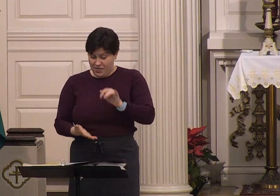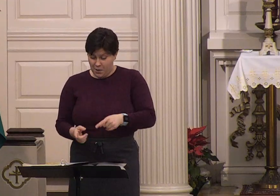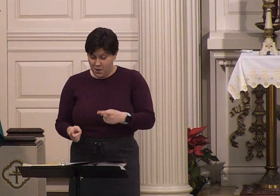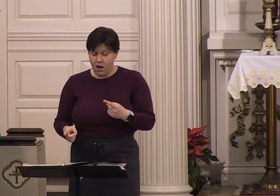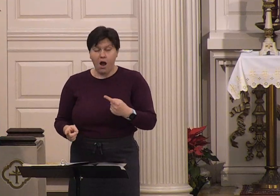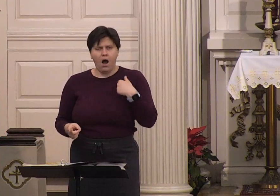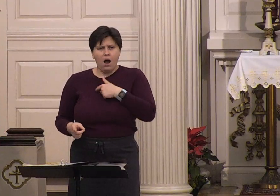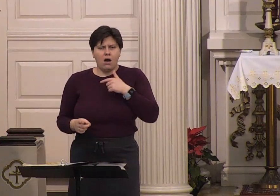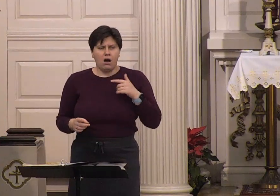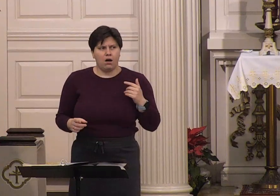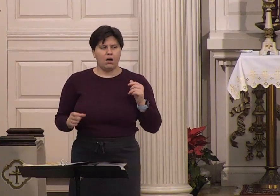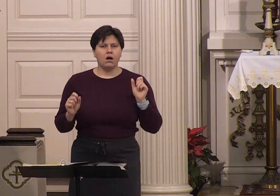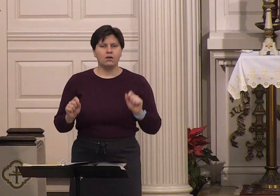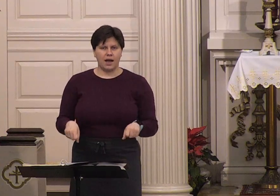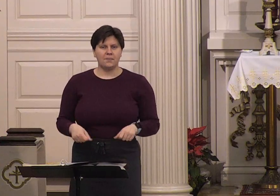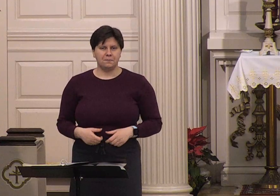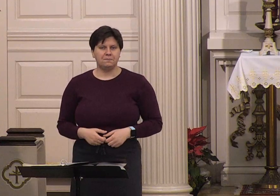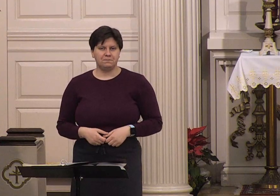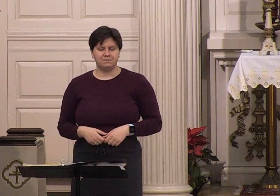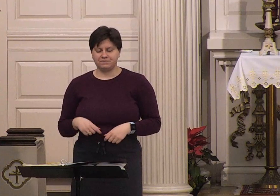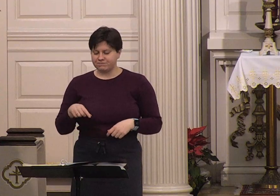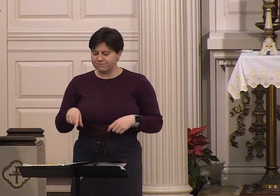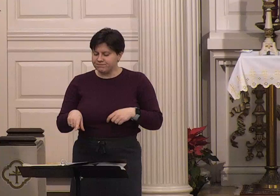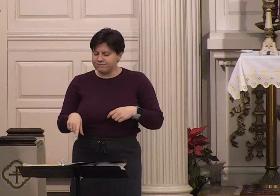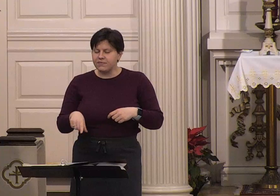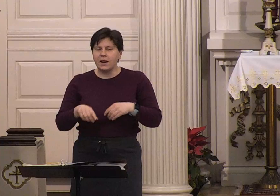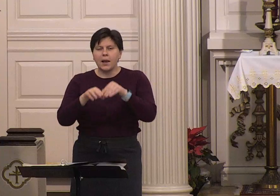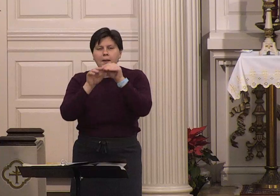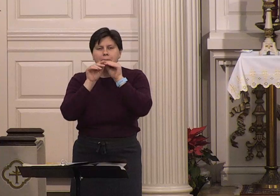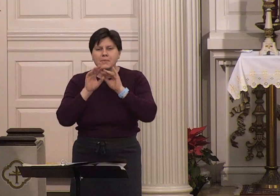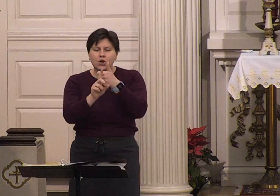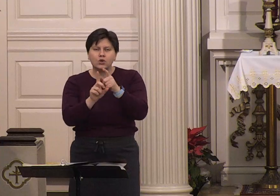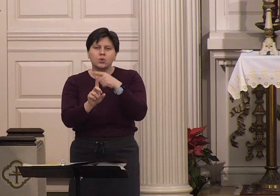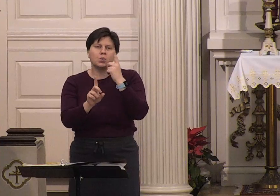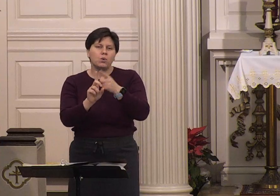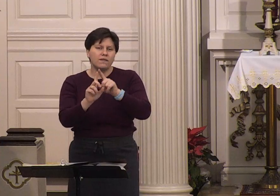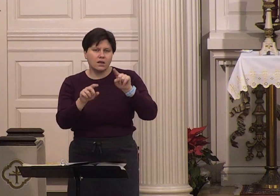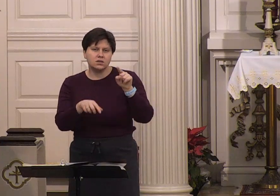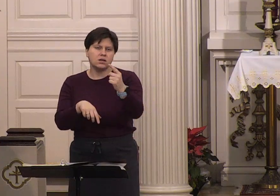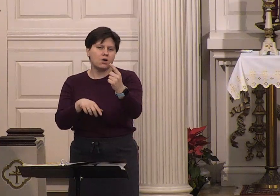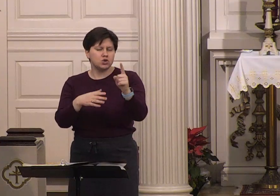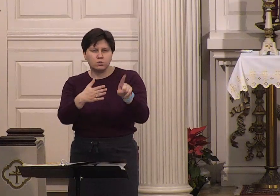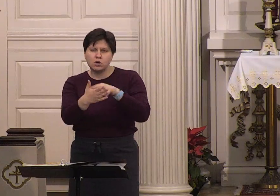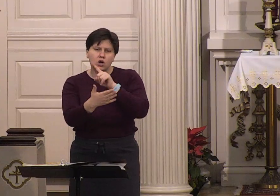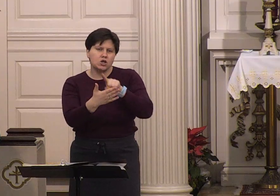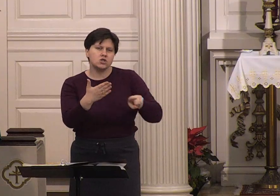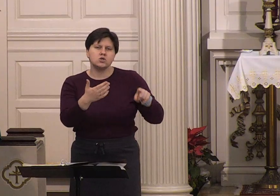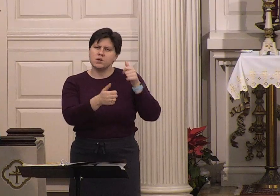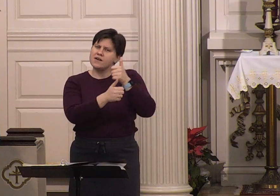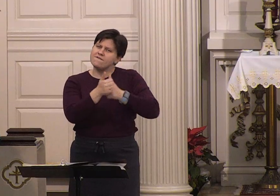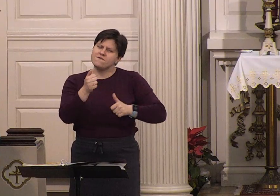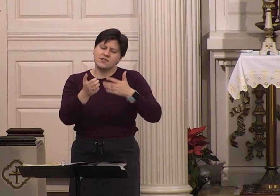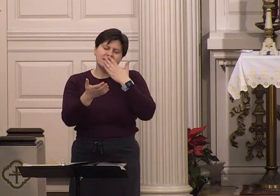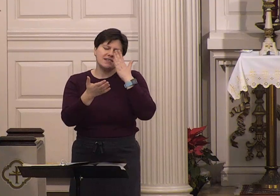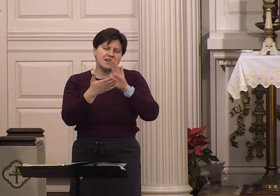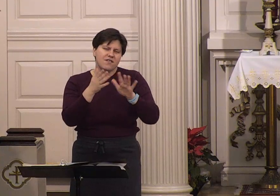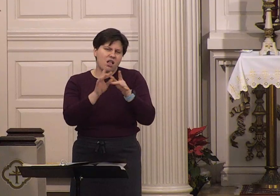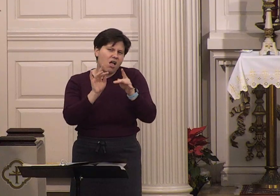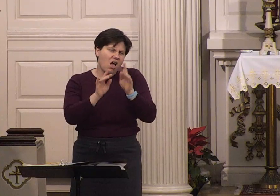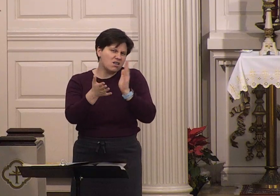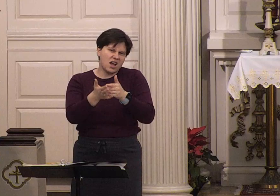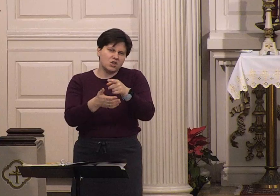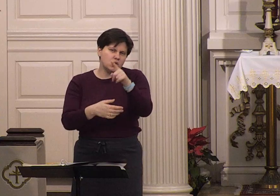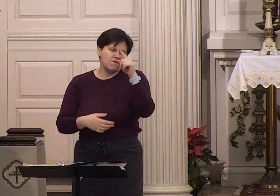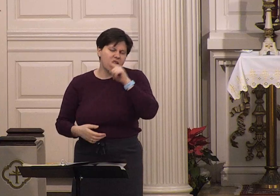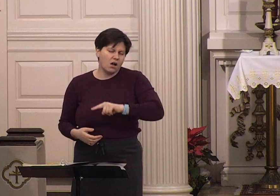things. Blessed are you when they insult you and persecute you and utter every kind of evil against you